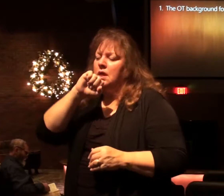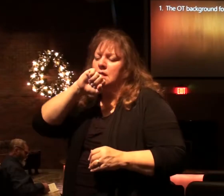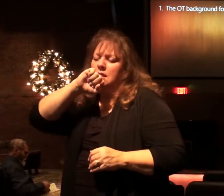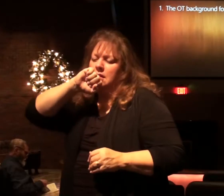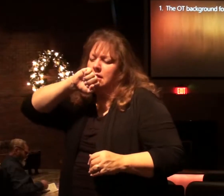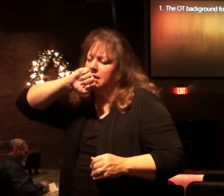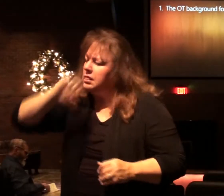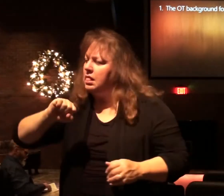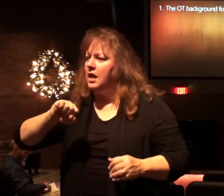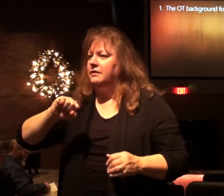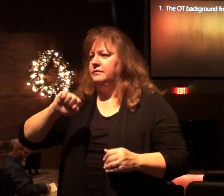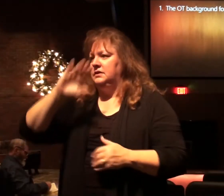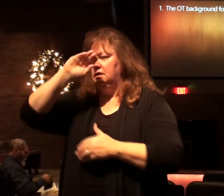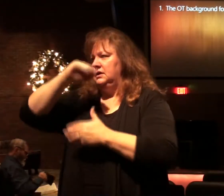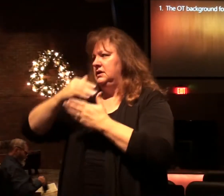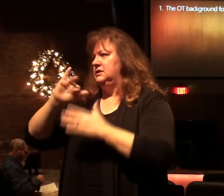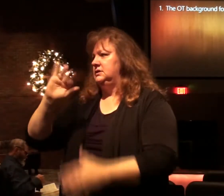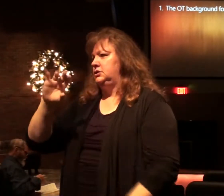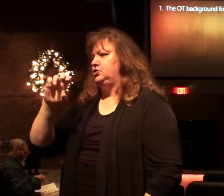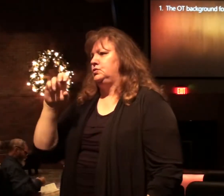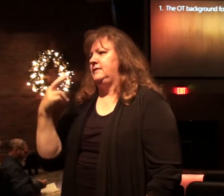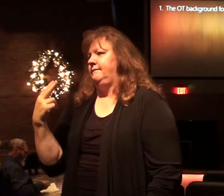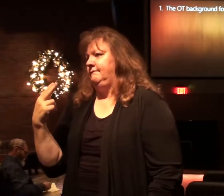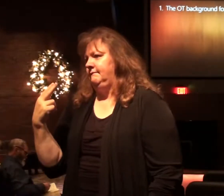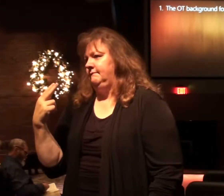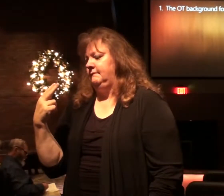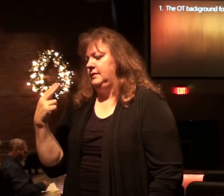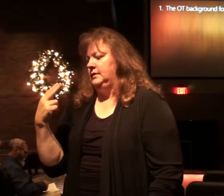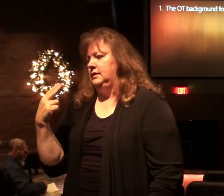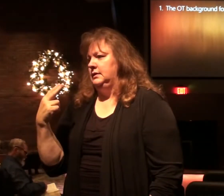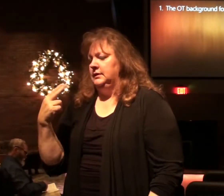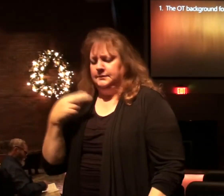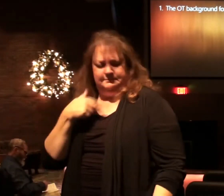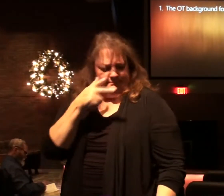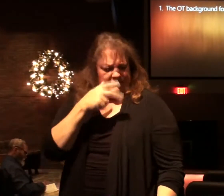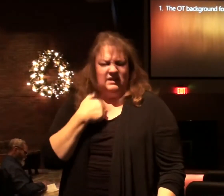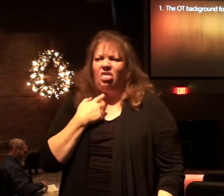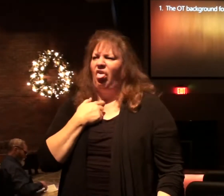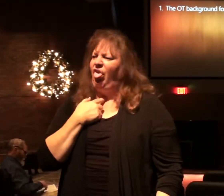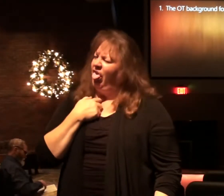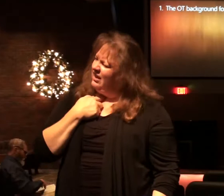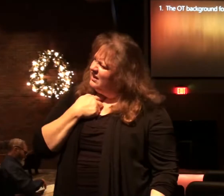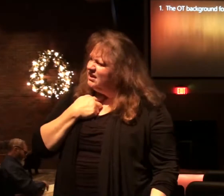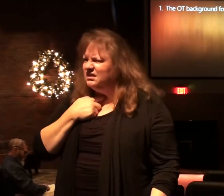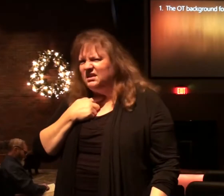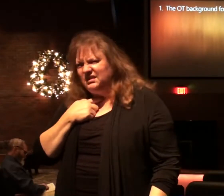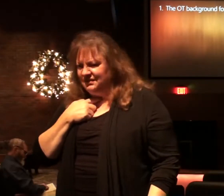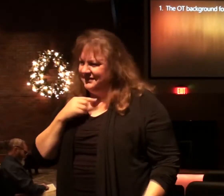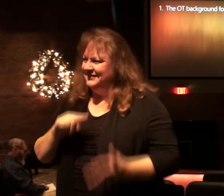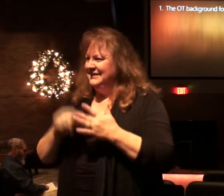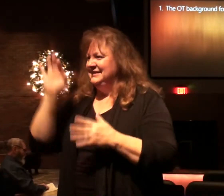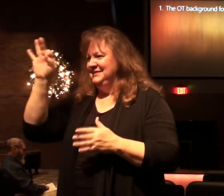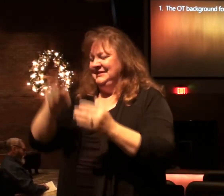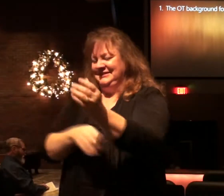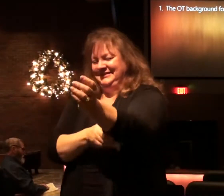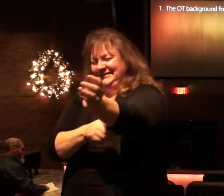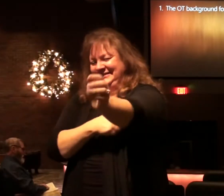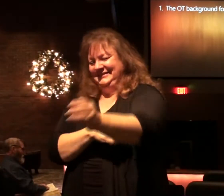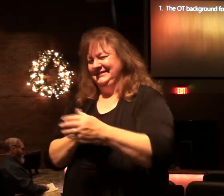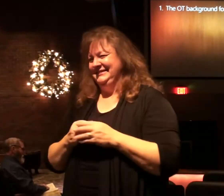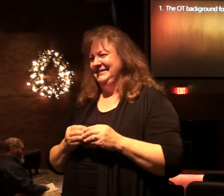Joseph. Excuse me. It's what the devil does to my throat when I start to preach.